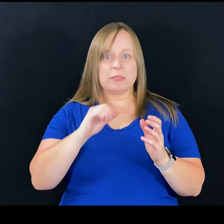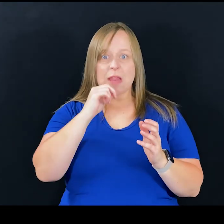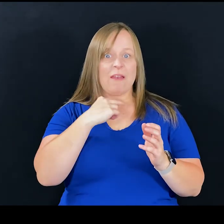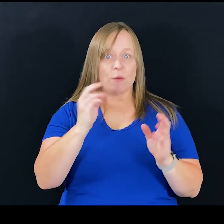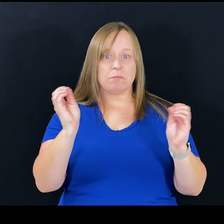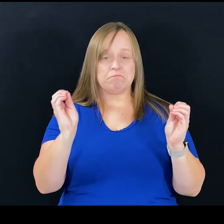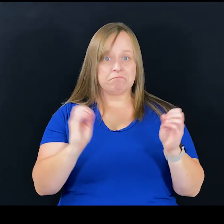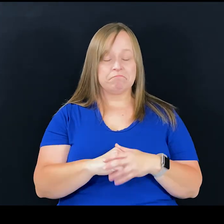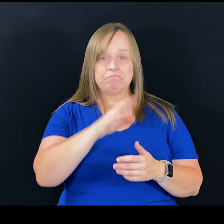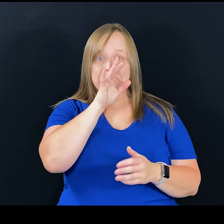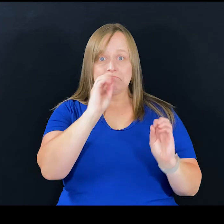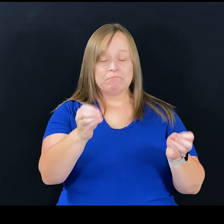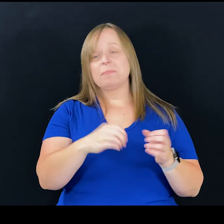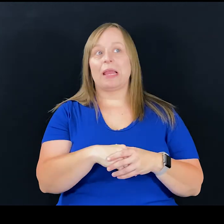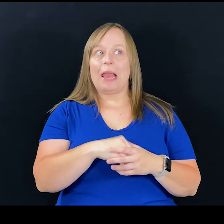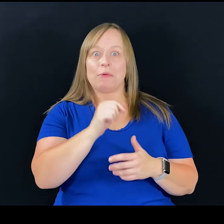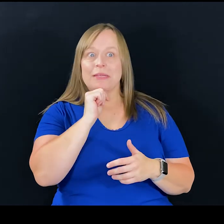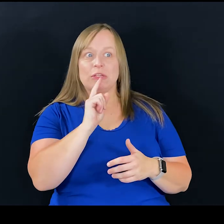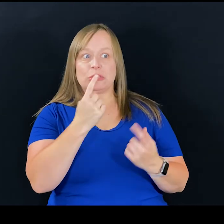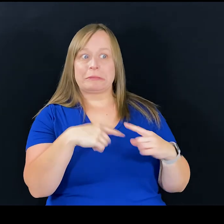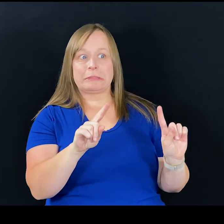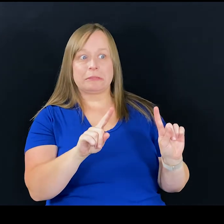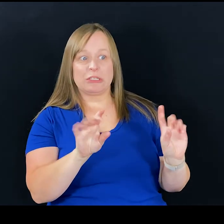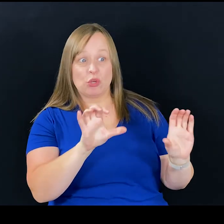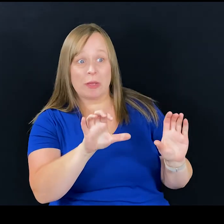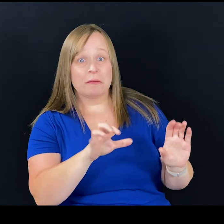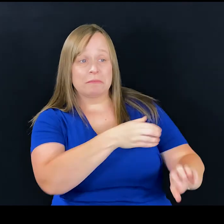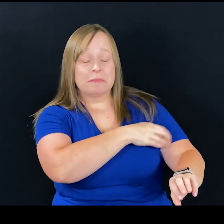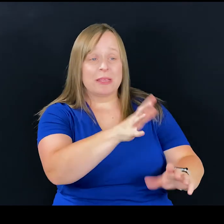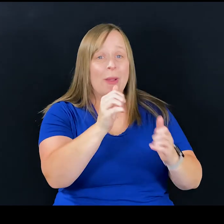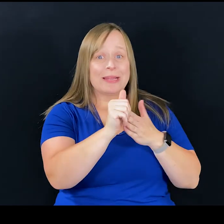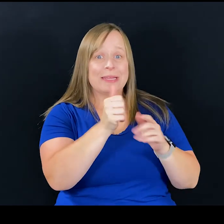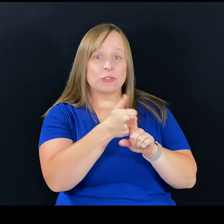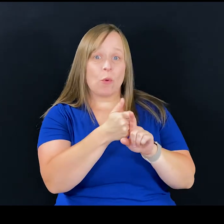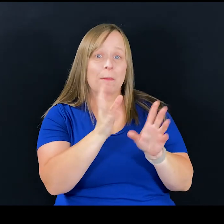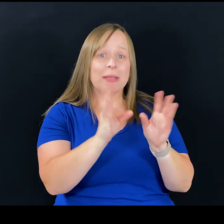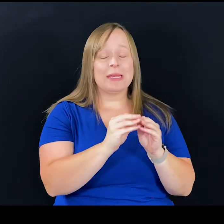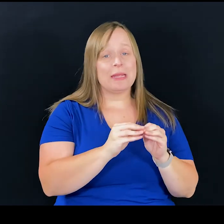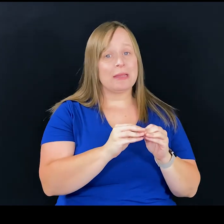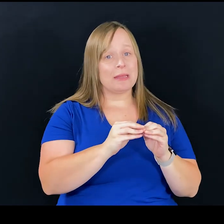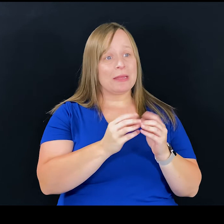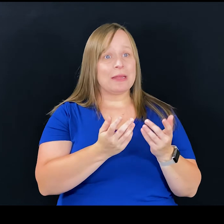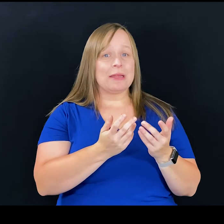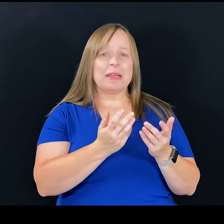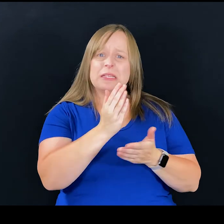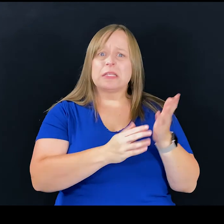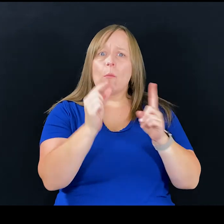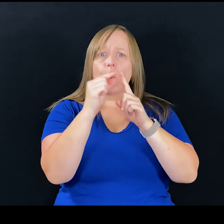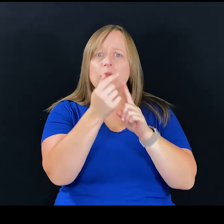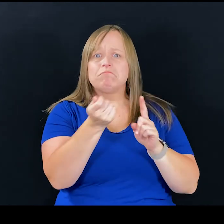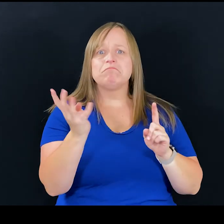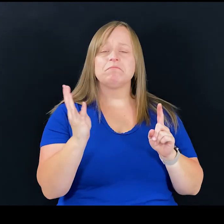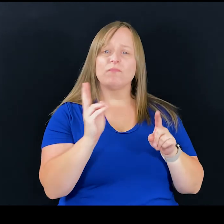who is nonverbal. And I wasn't sure we could pull it off, He really wanted to lead his own meeting. He was he